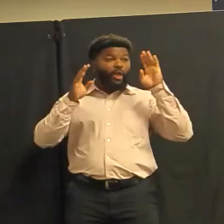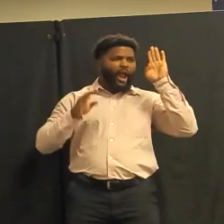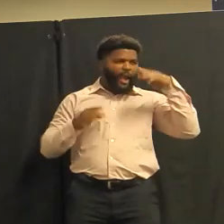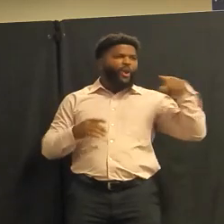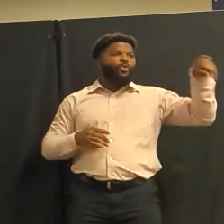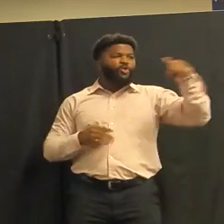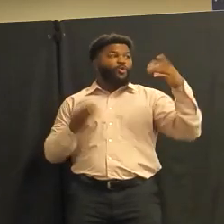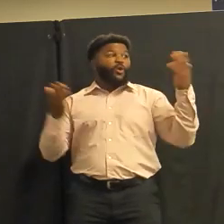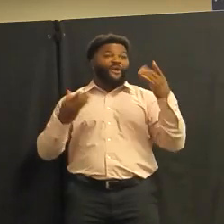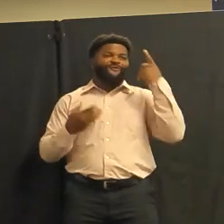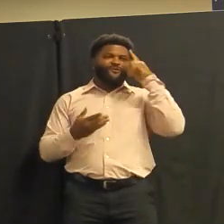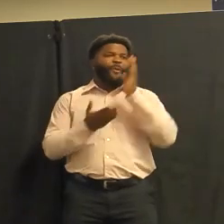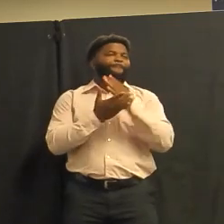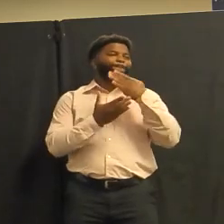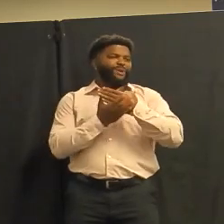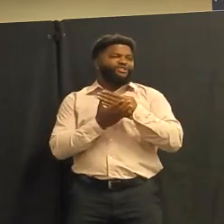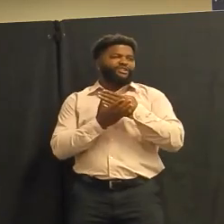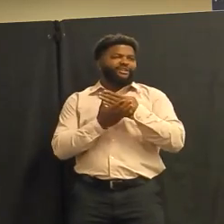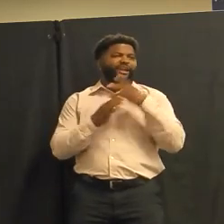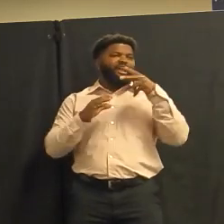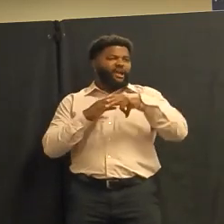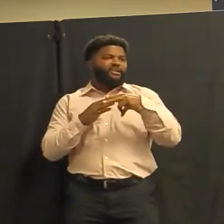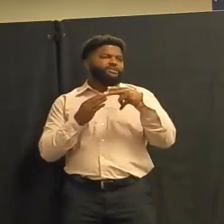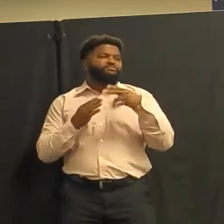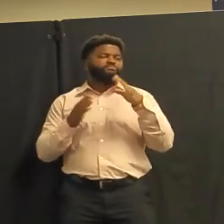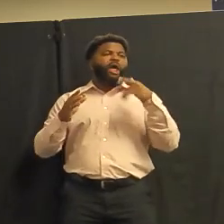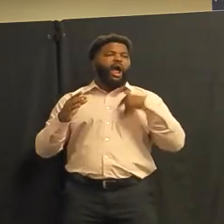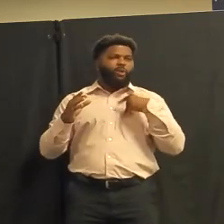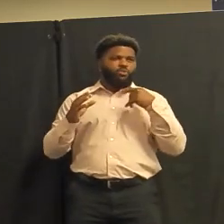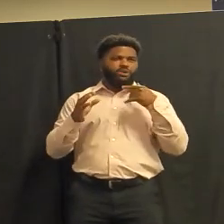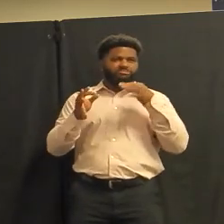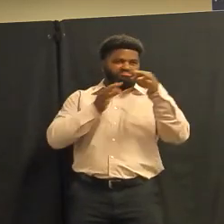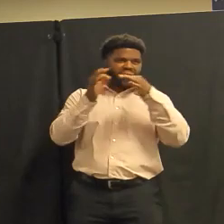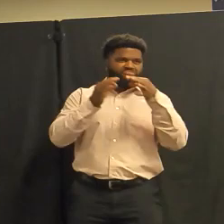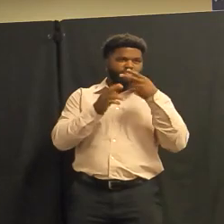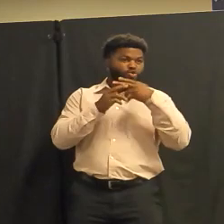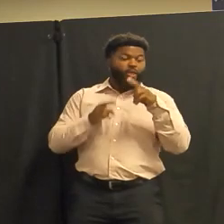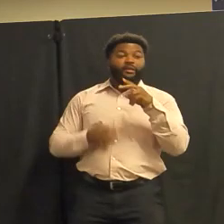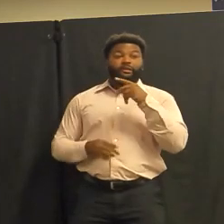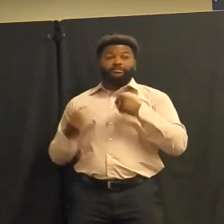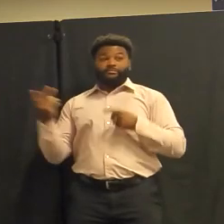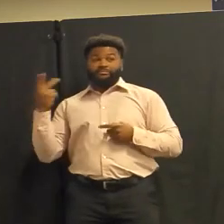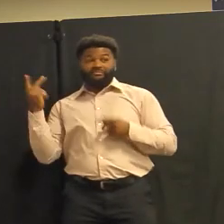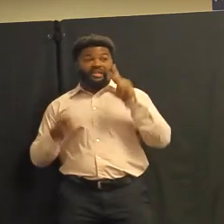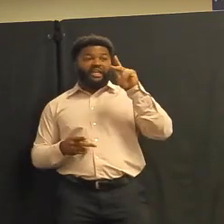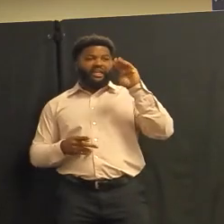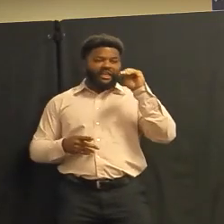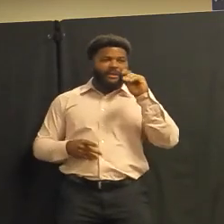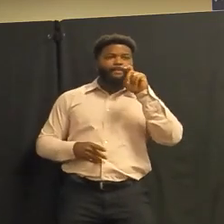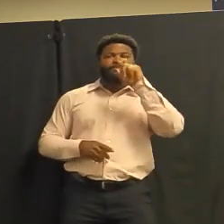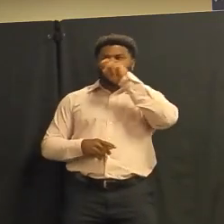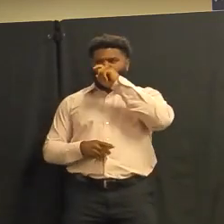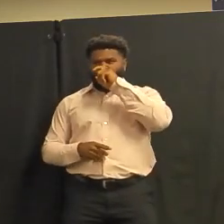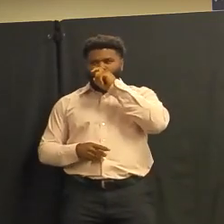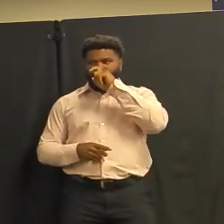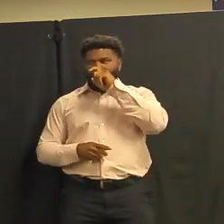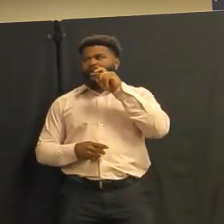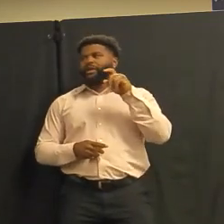hear about the budget. And I just kind of wanted to give you a quick update. Kim and I and